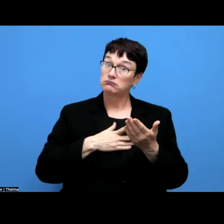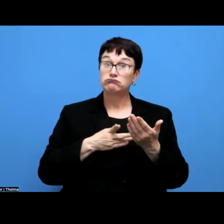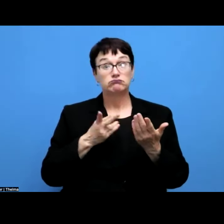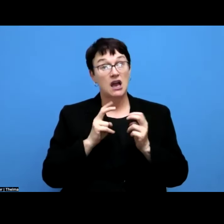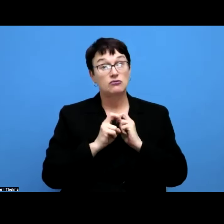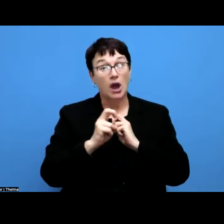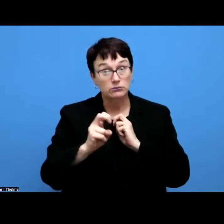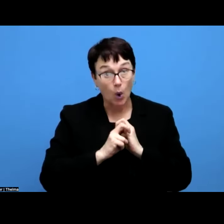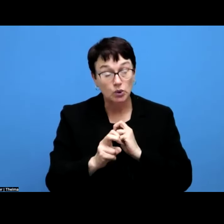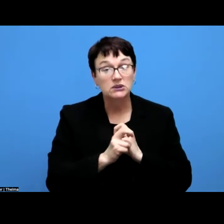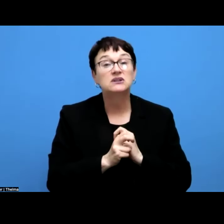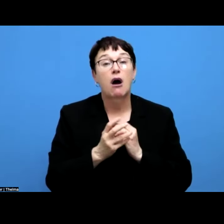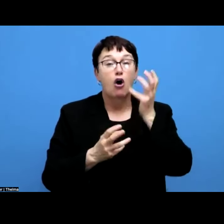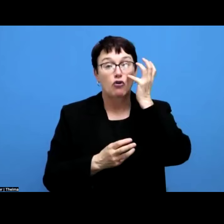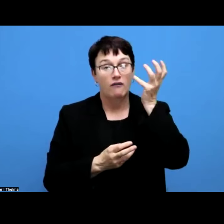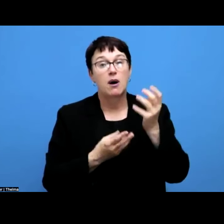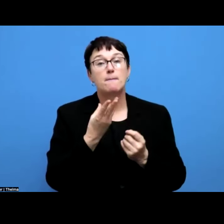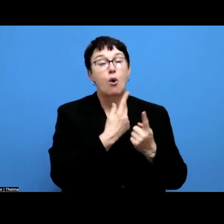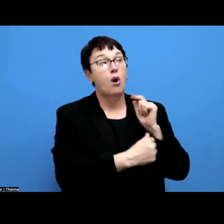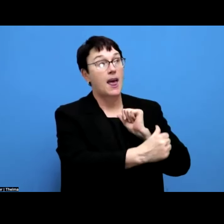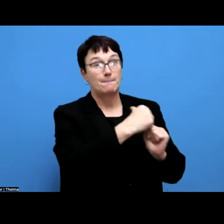minimal, it borders on ridiculous.